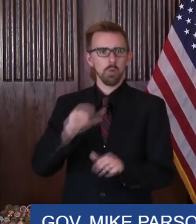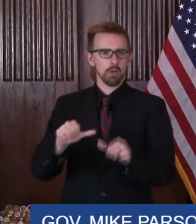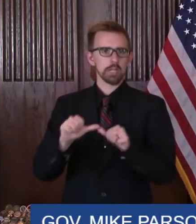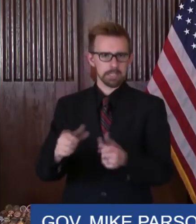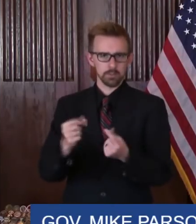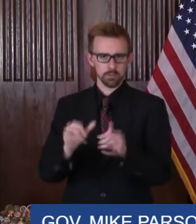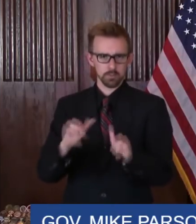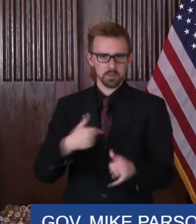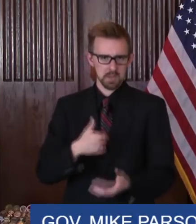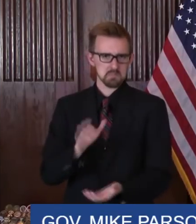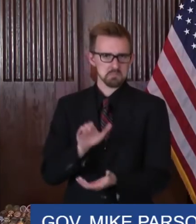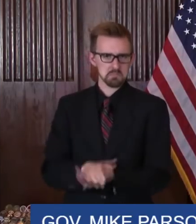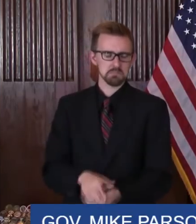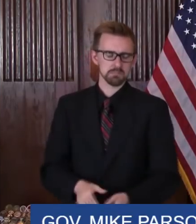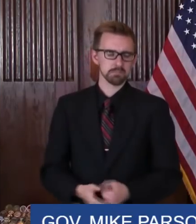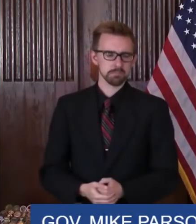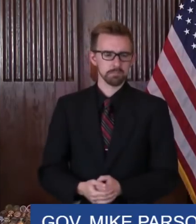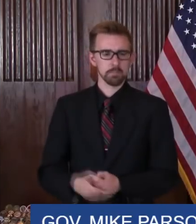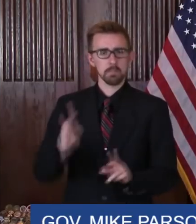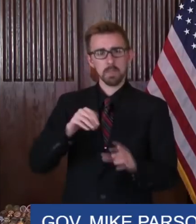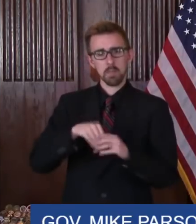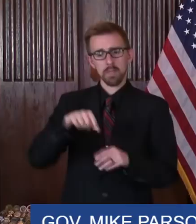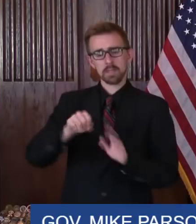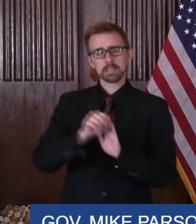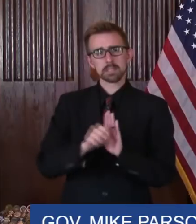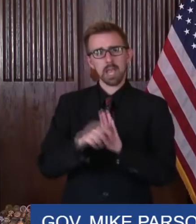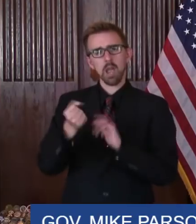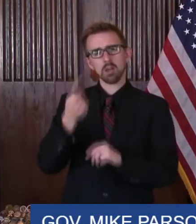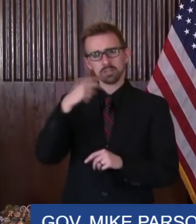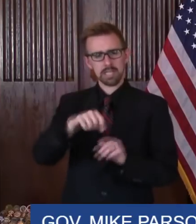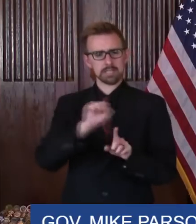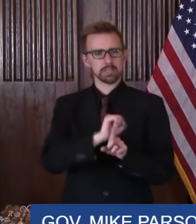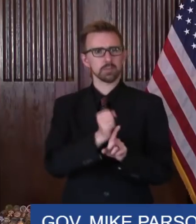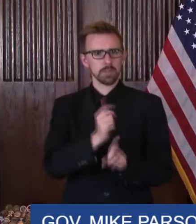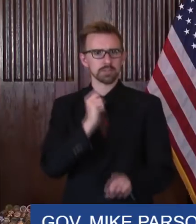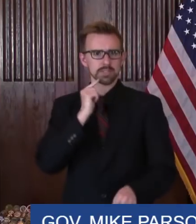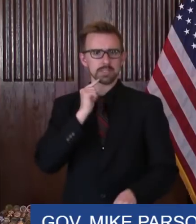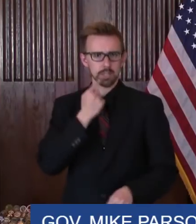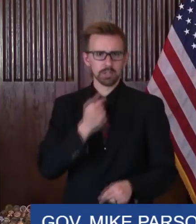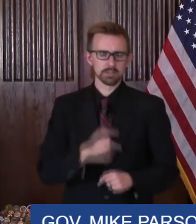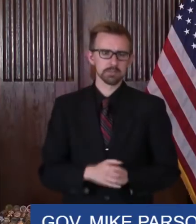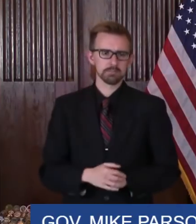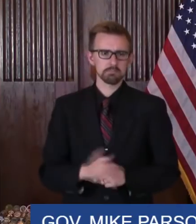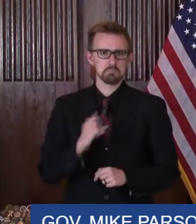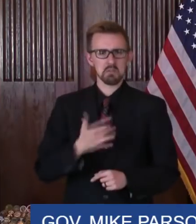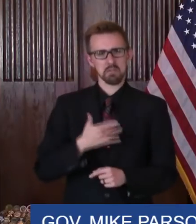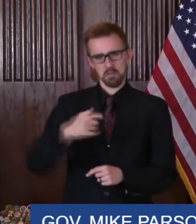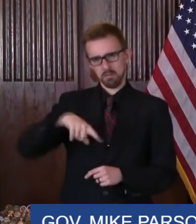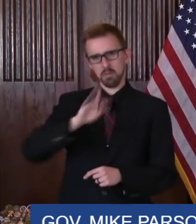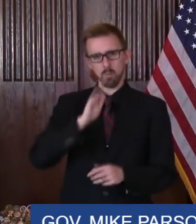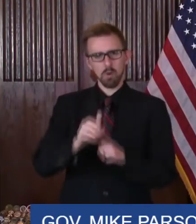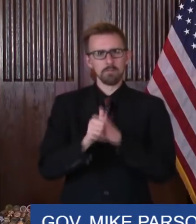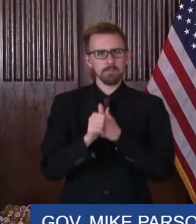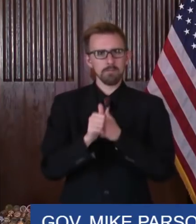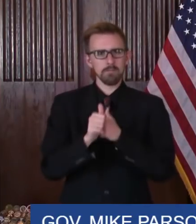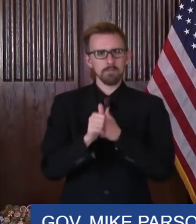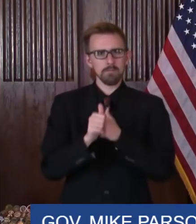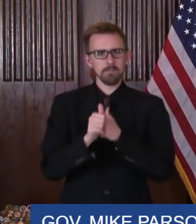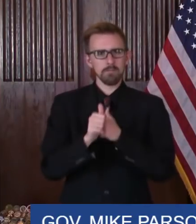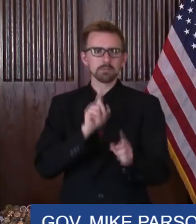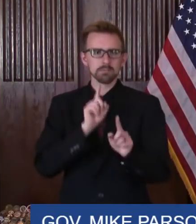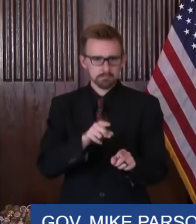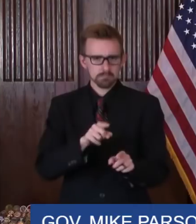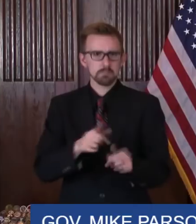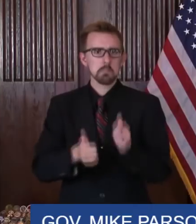I think the people of this state understands the seriousness of this situation, and I think they will abide by these orders and will do the best they can.